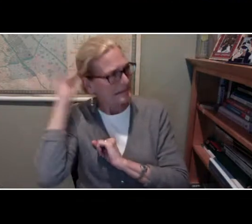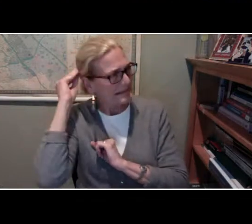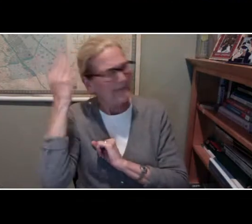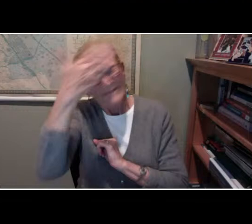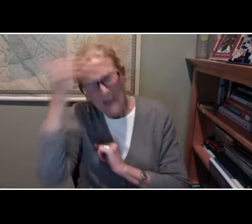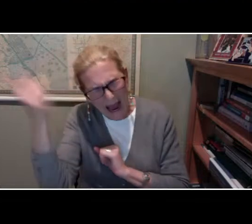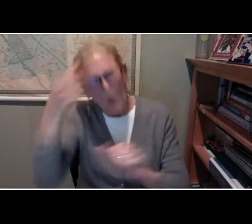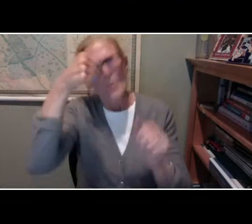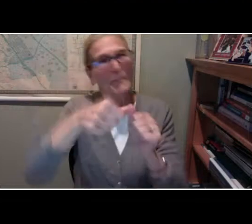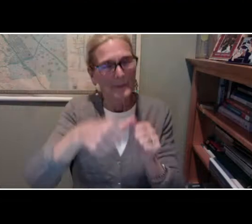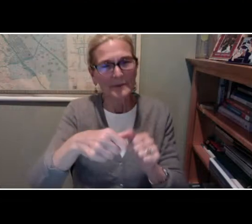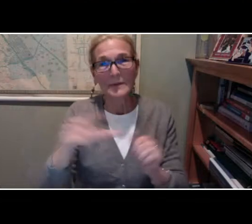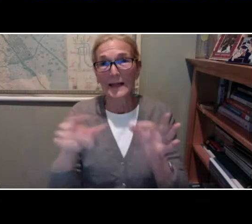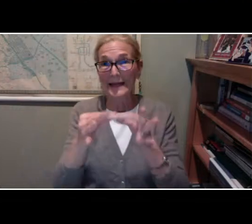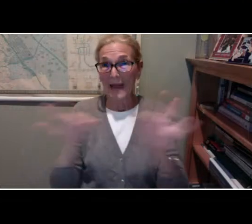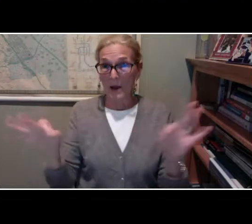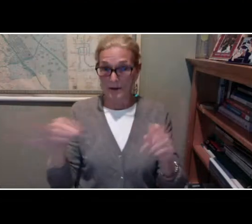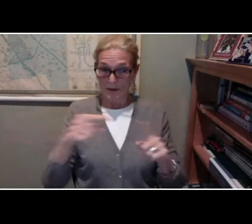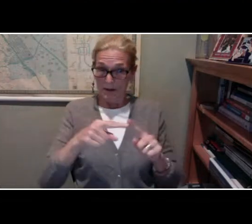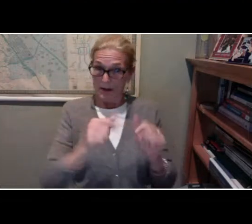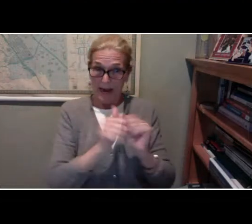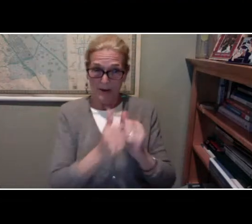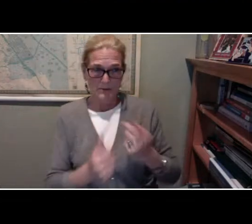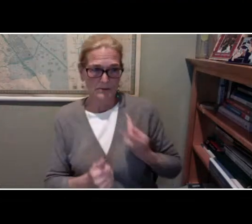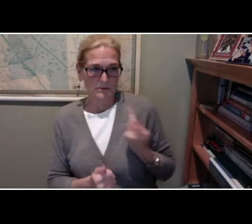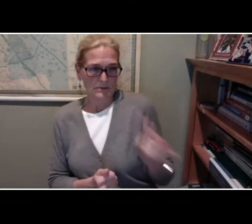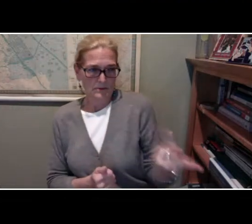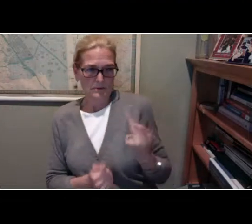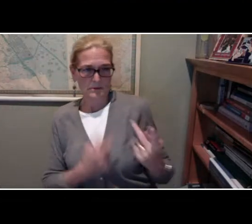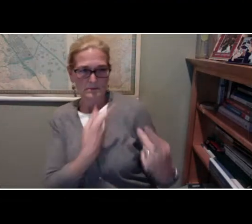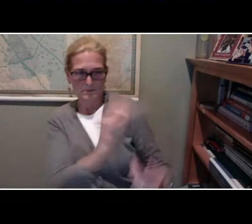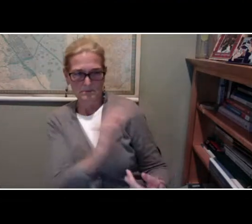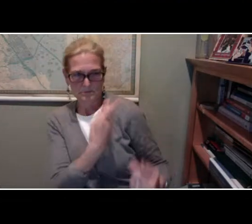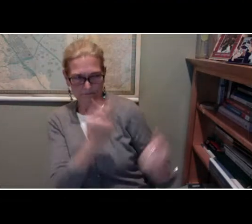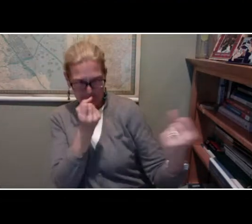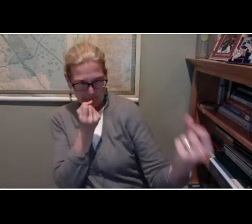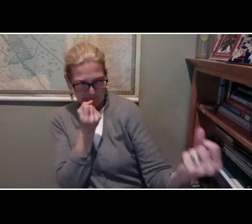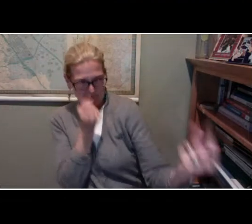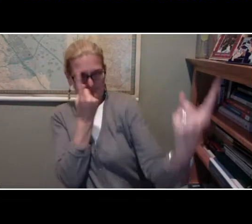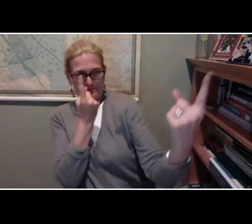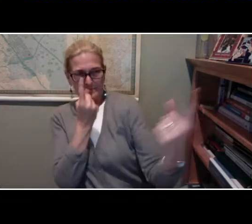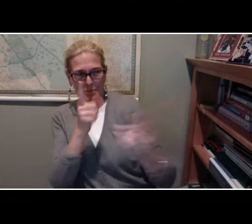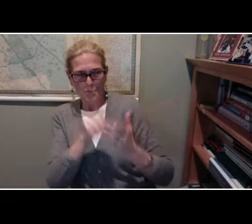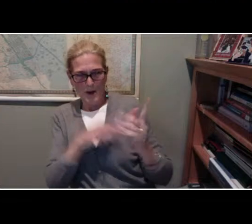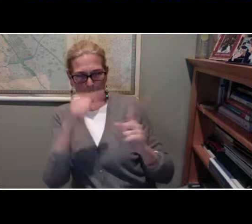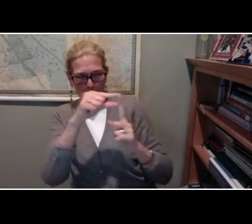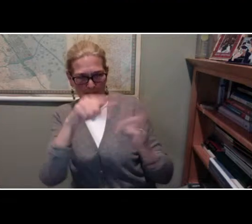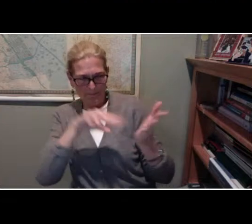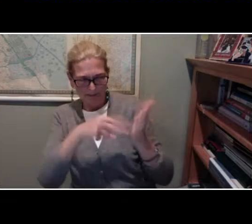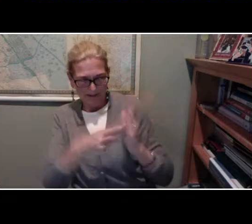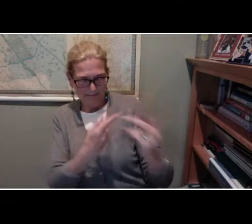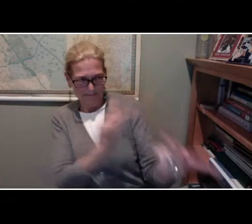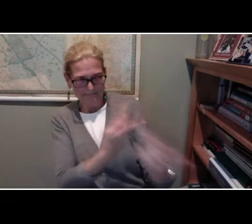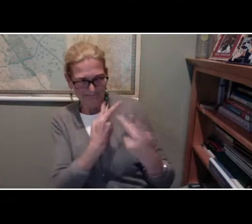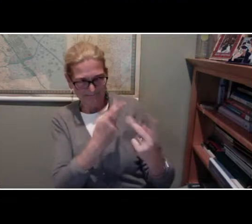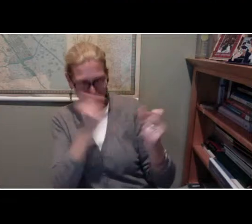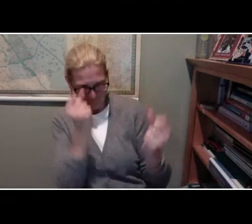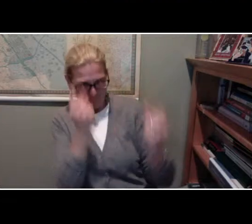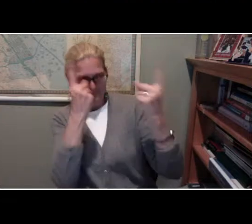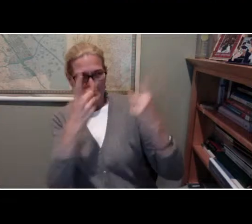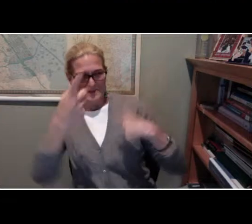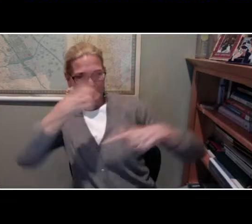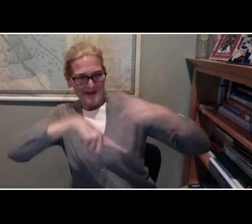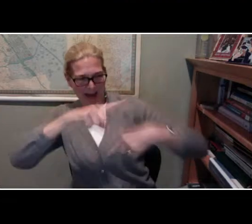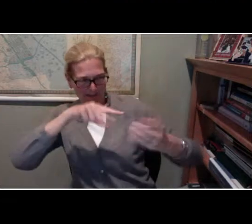So what is language? We're talking about language. We have to remember that language is a social understanding.